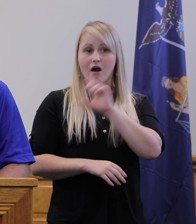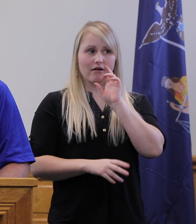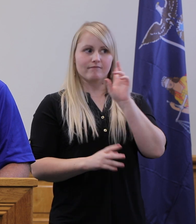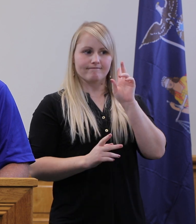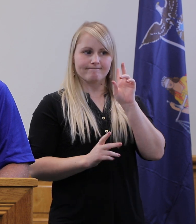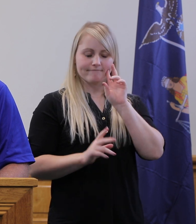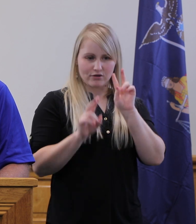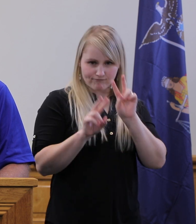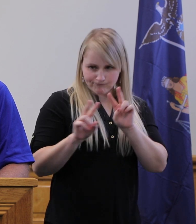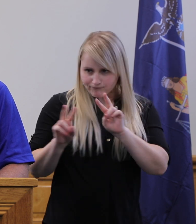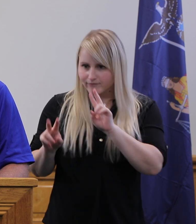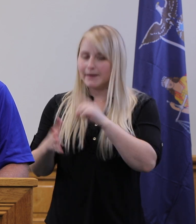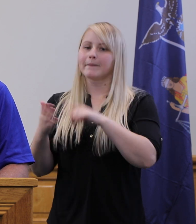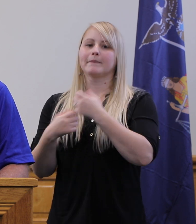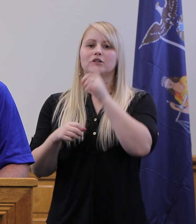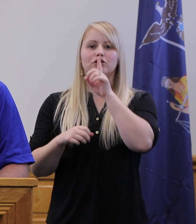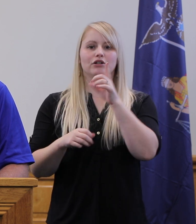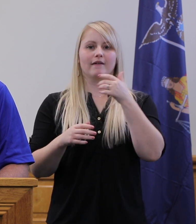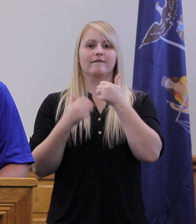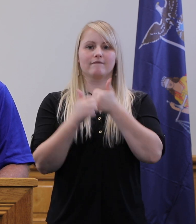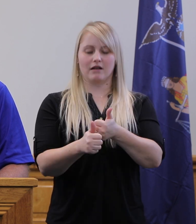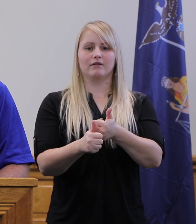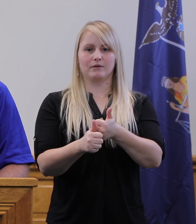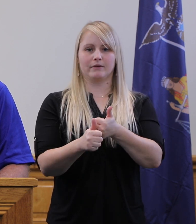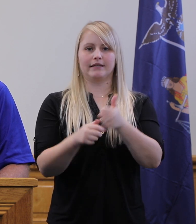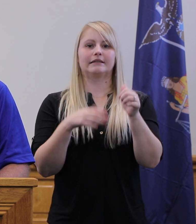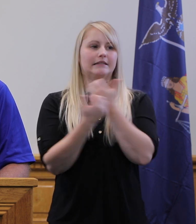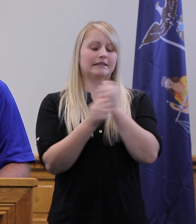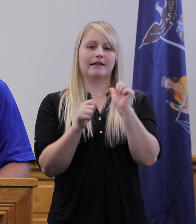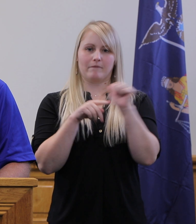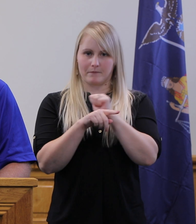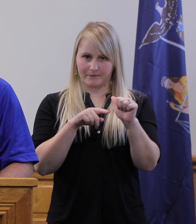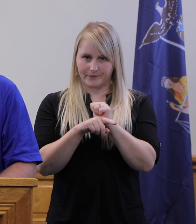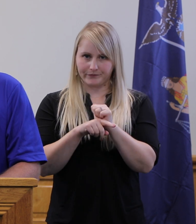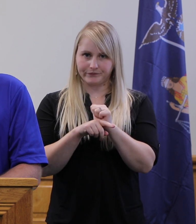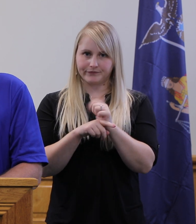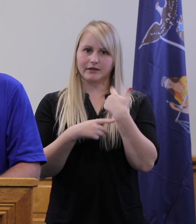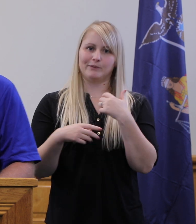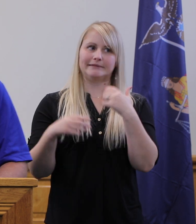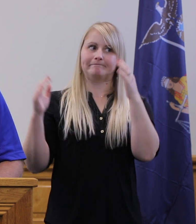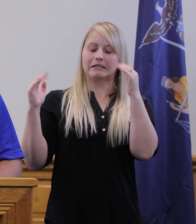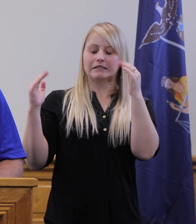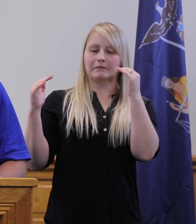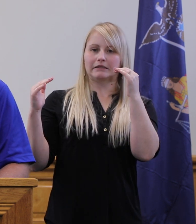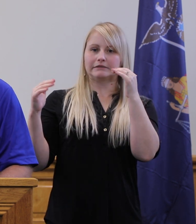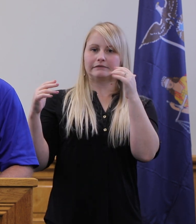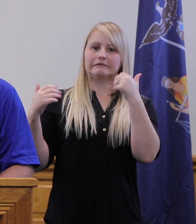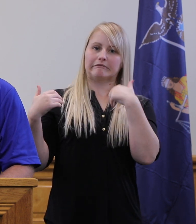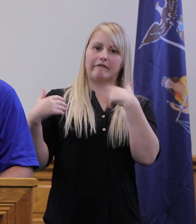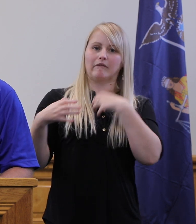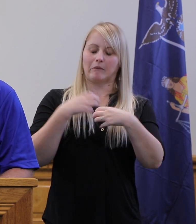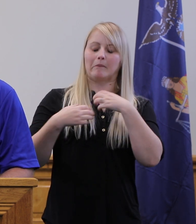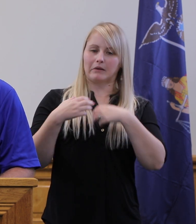anglers and reinforcing the need to follow safe practices. We expected to receive complaints about the number of